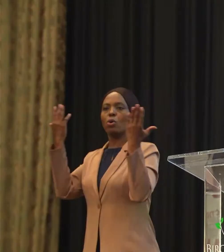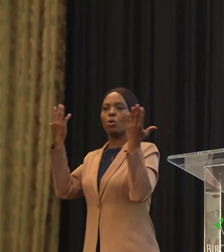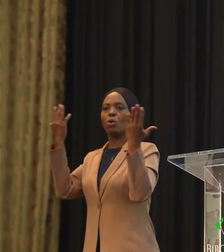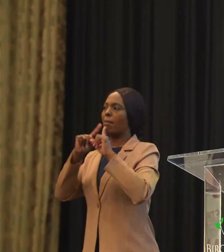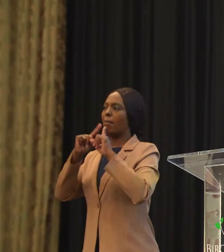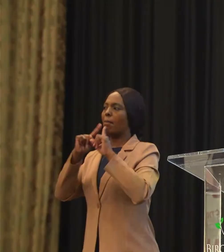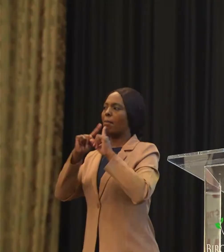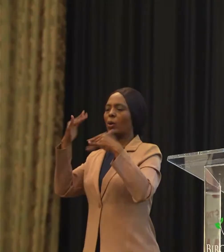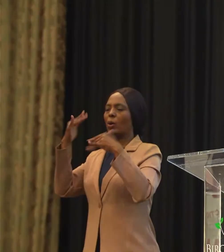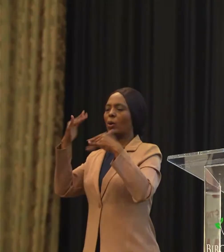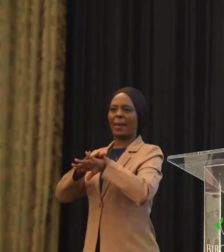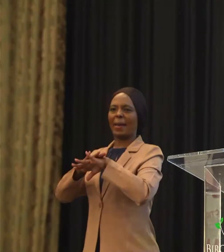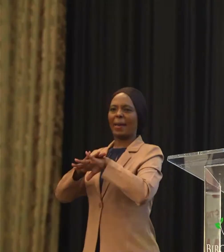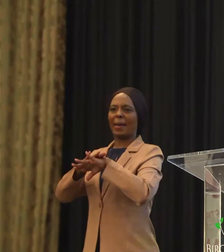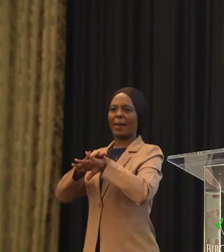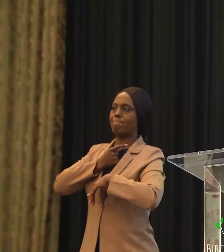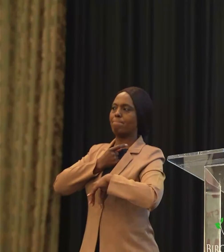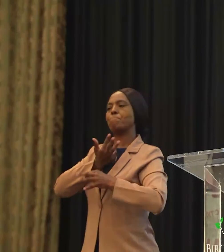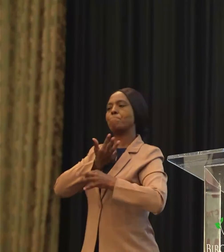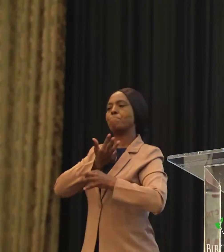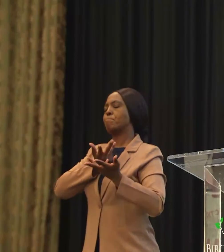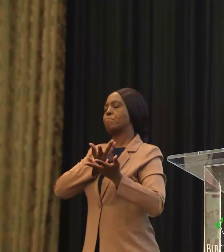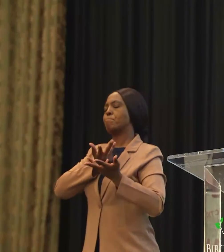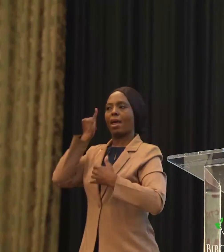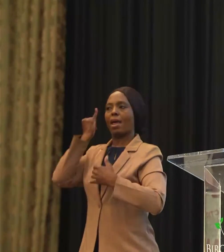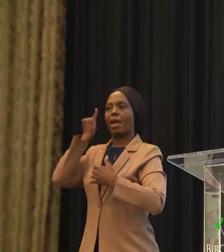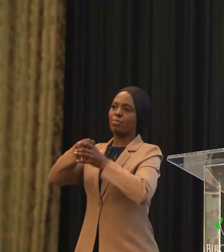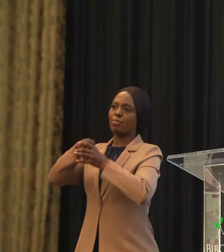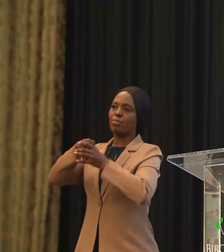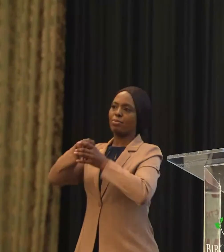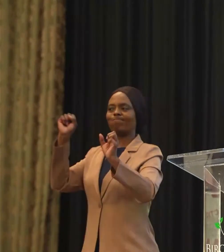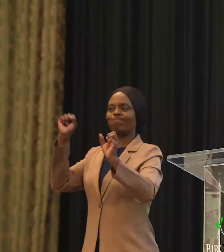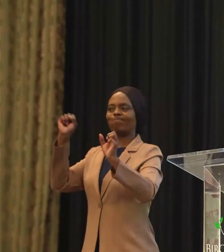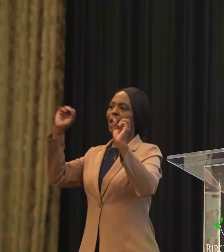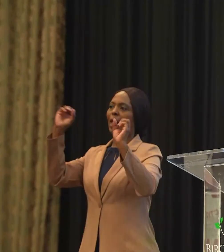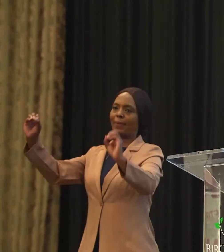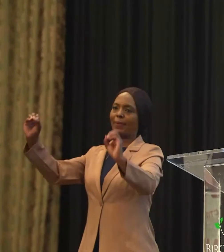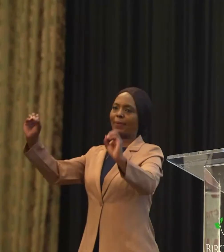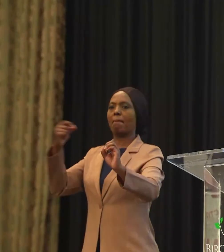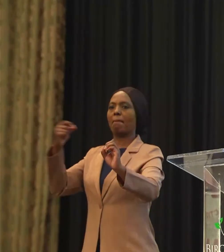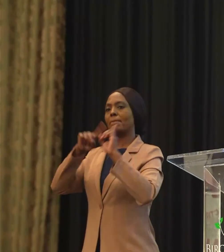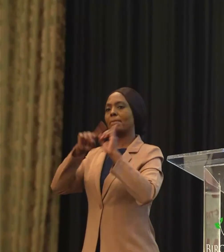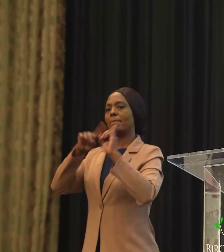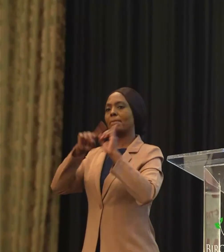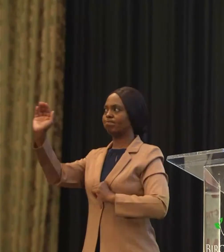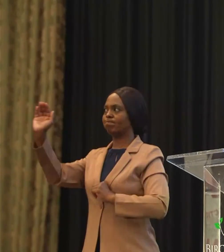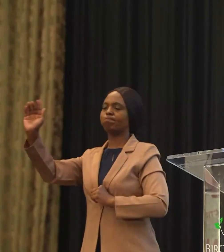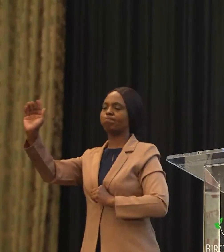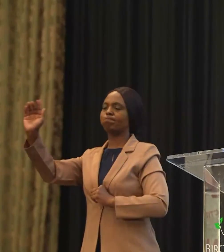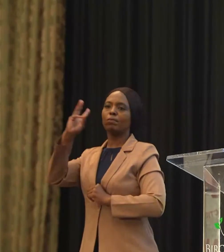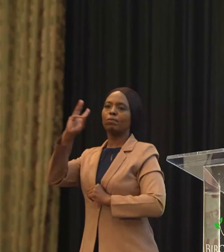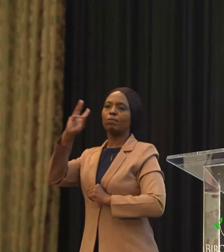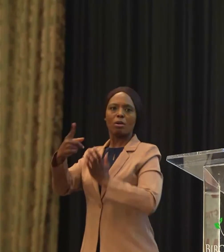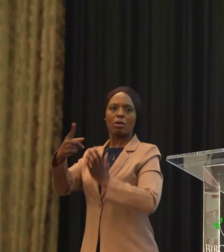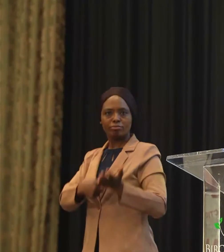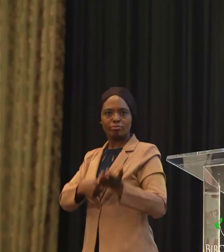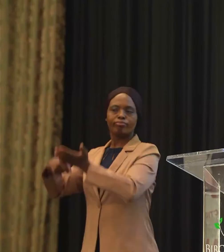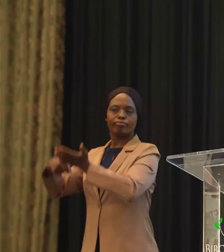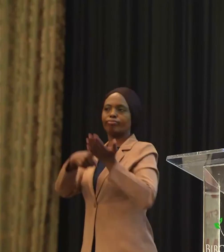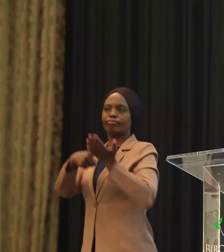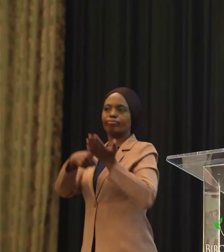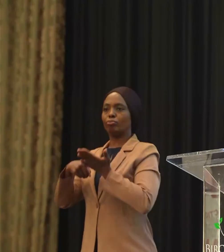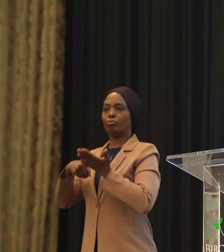time constraints, we couldn't get their inputs. So we definitely need a follow-up as well. The conversation cannot stop